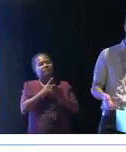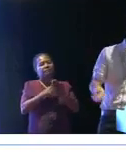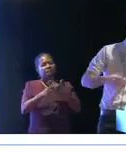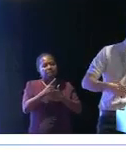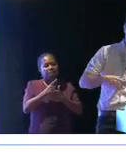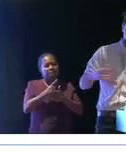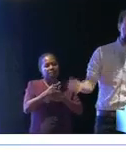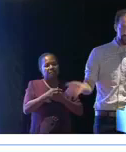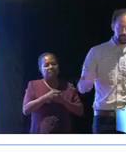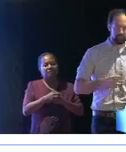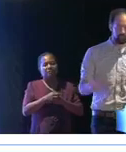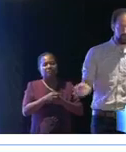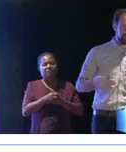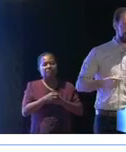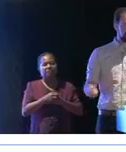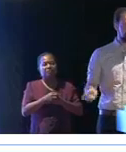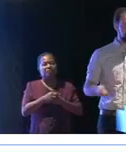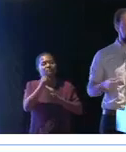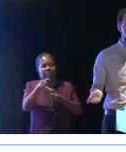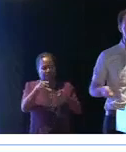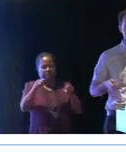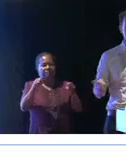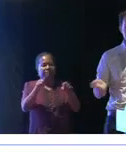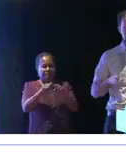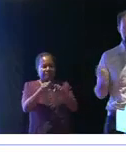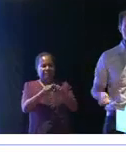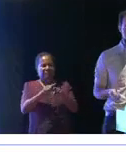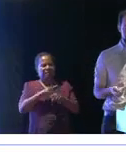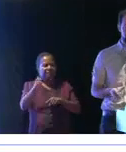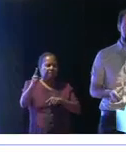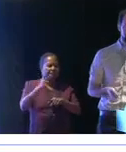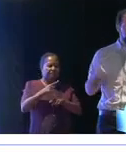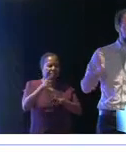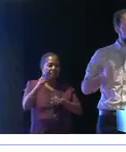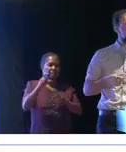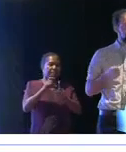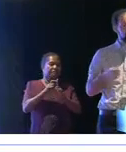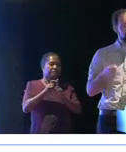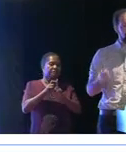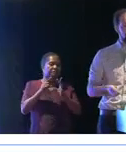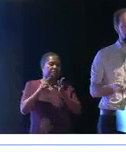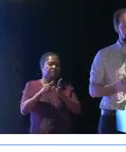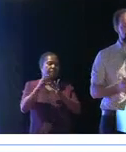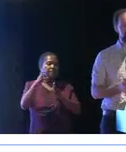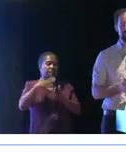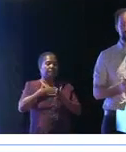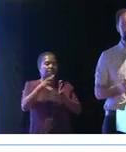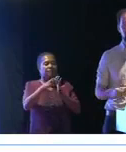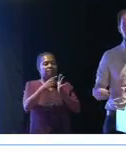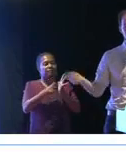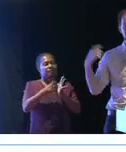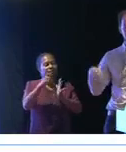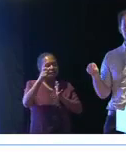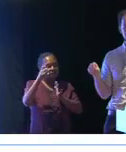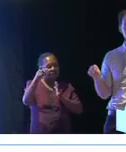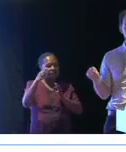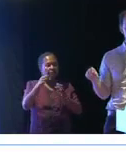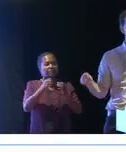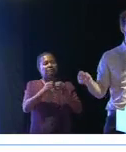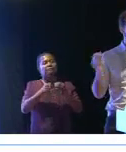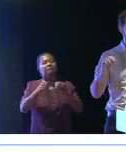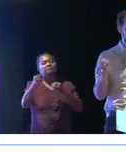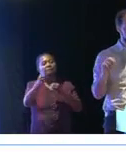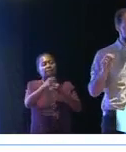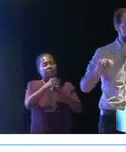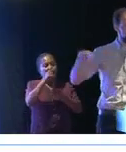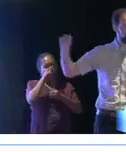Okay, traditionally it's been a bit of a hassle going back and forward and getting those documents corrected, but with the MyIRC system, an officer can